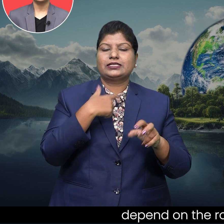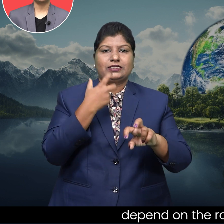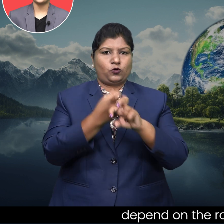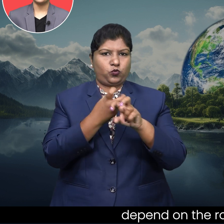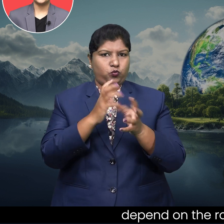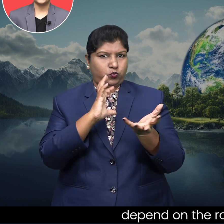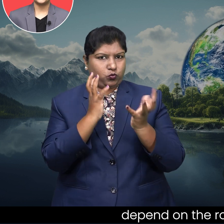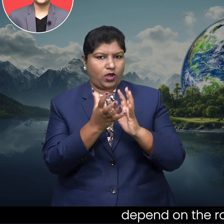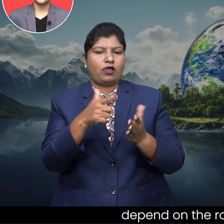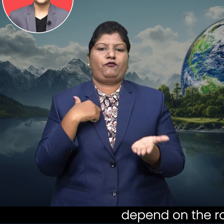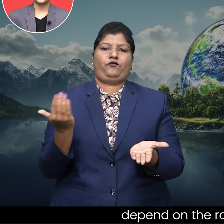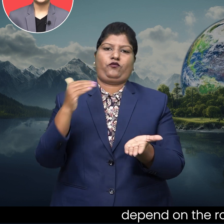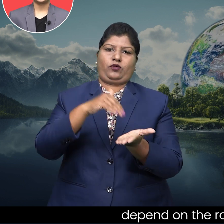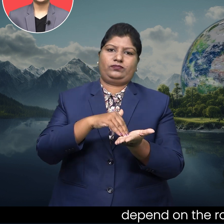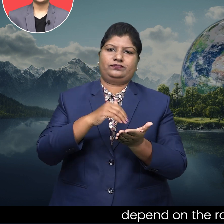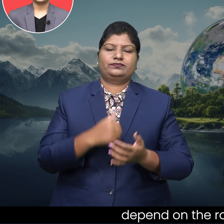formed from.